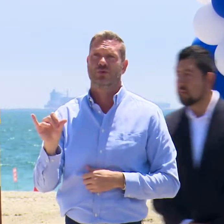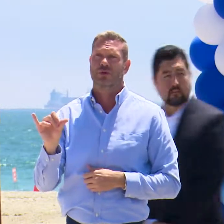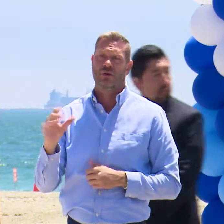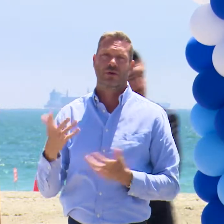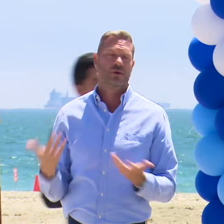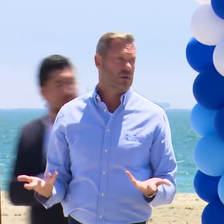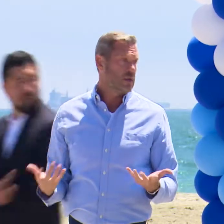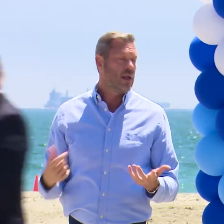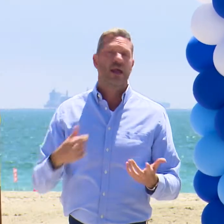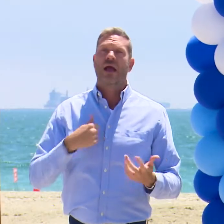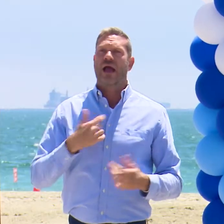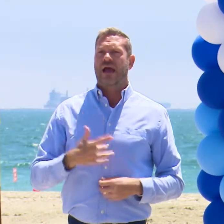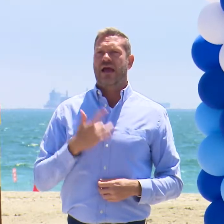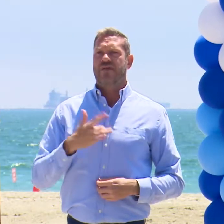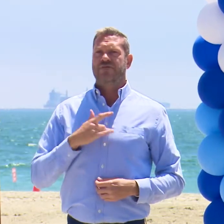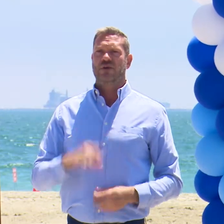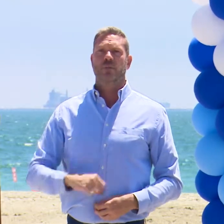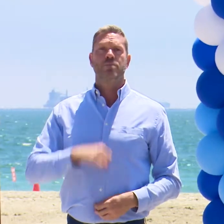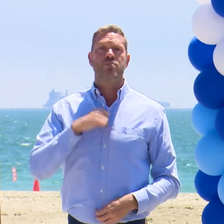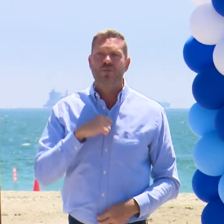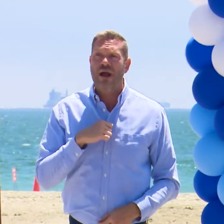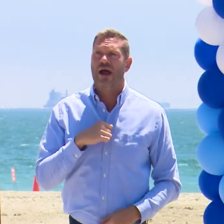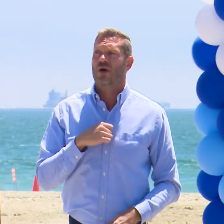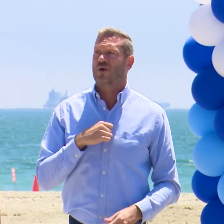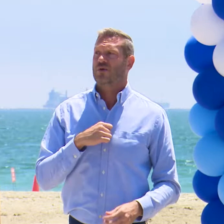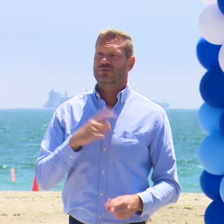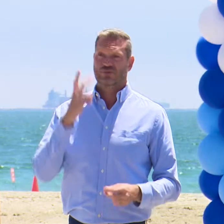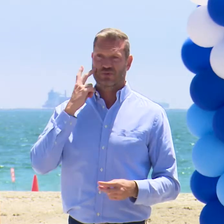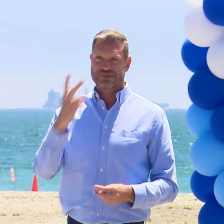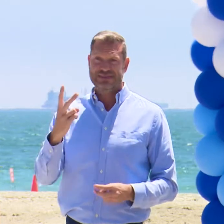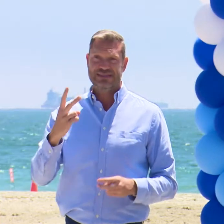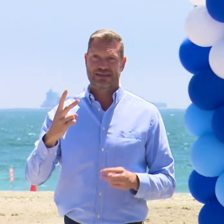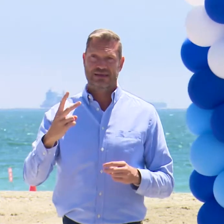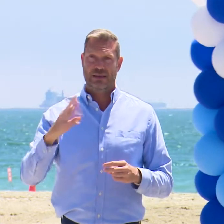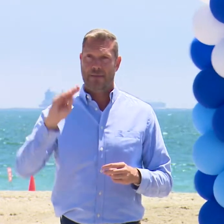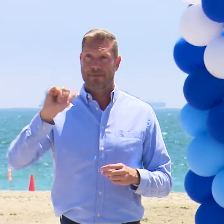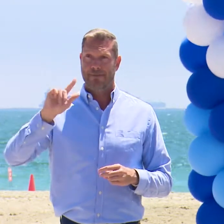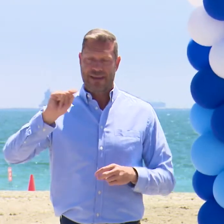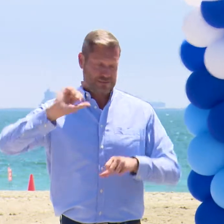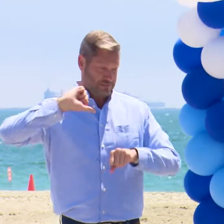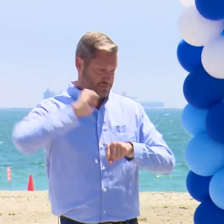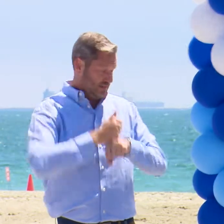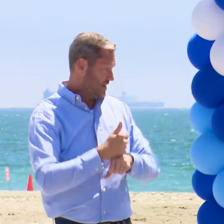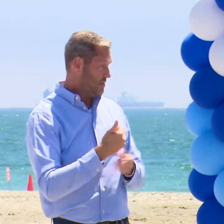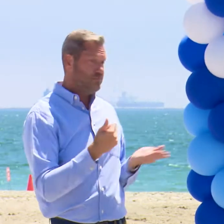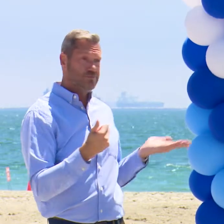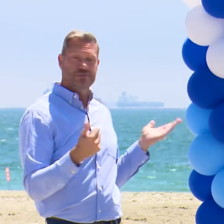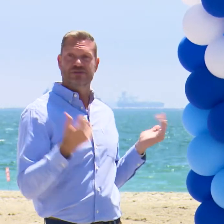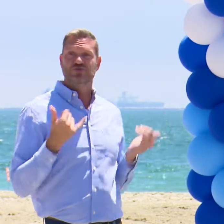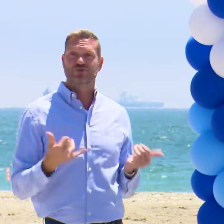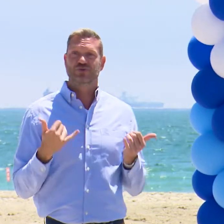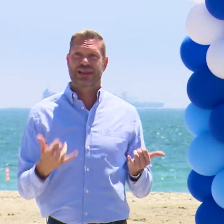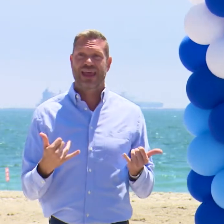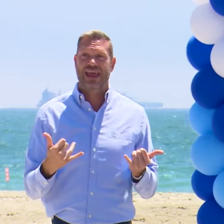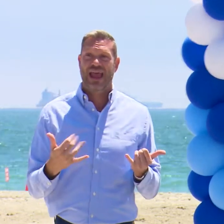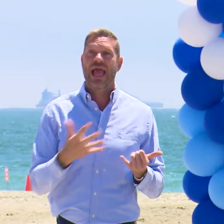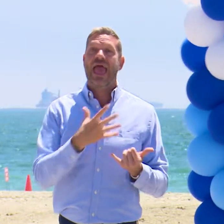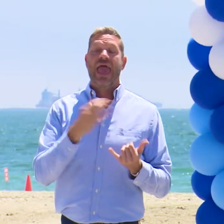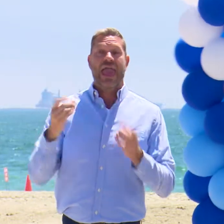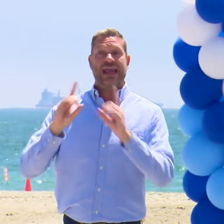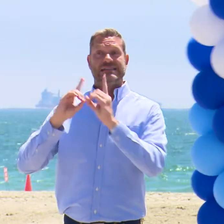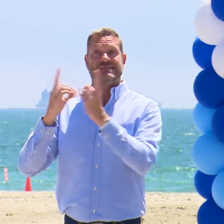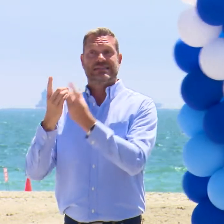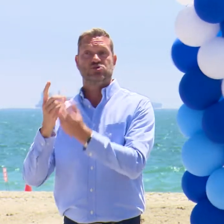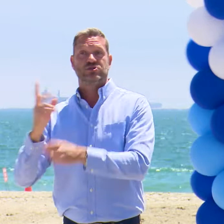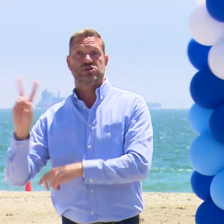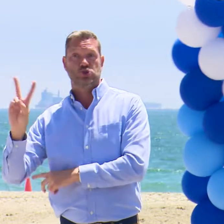beaches. So I'm so proud to see this being rolled out today, and also they're already out there in District 2. I